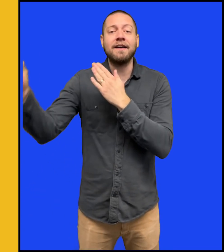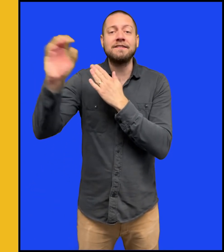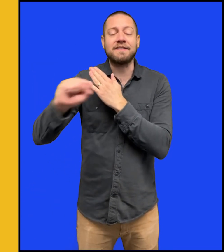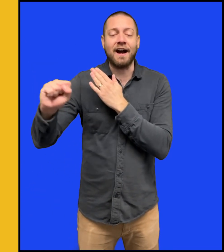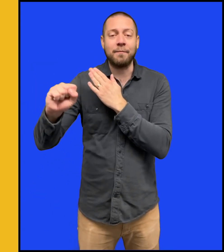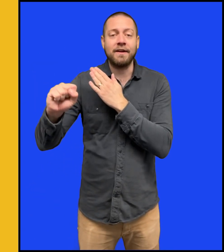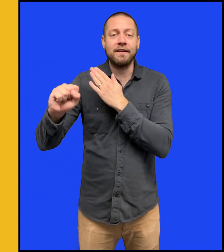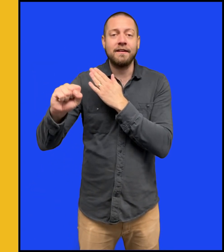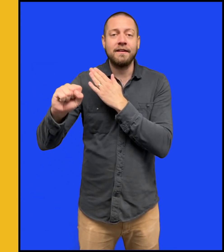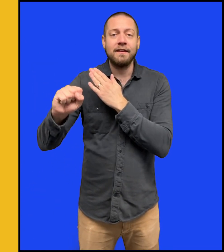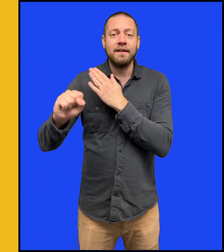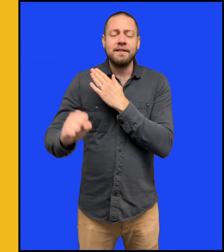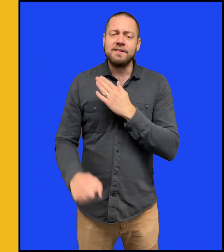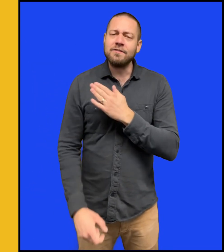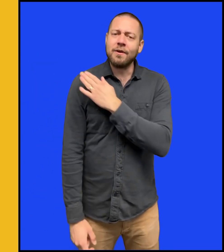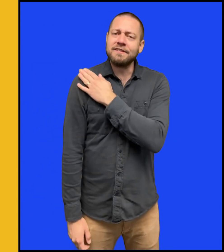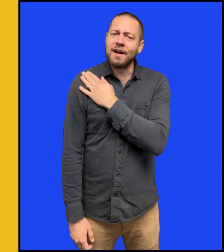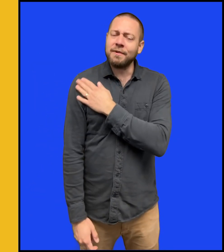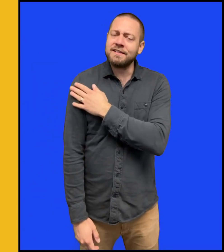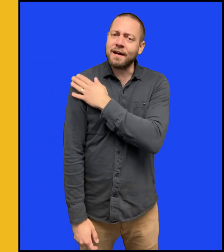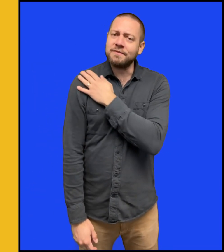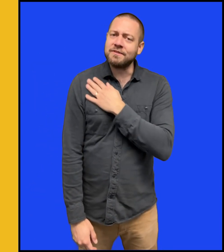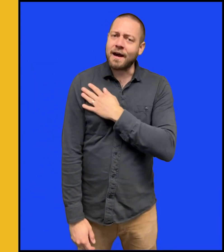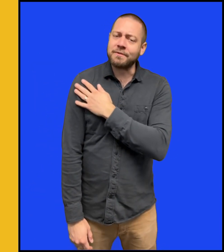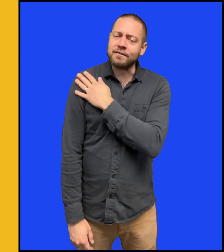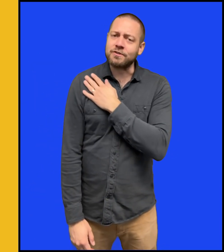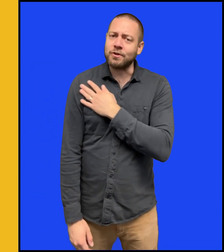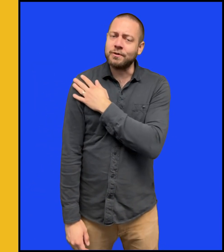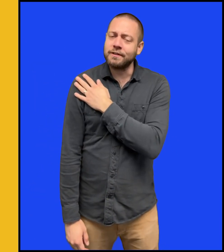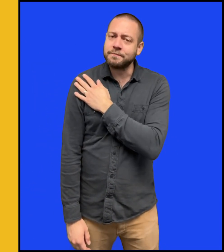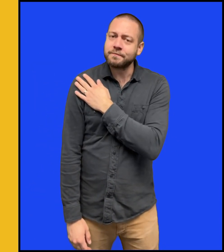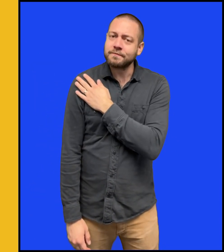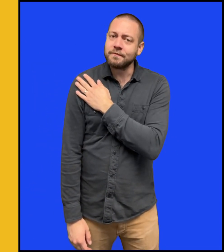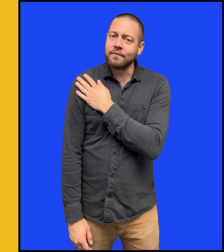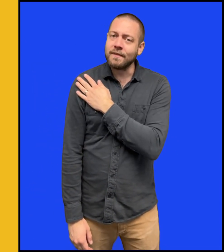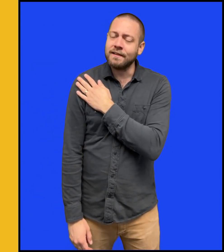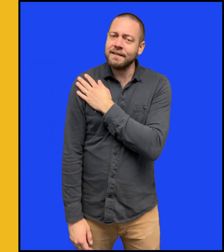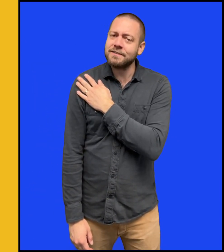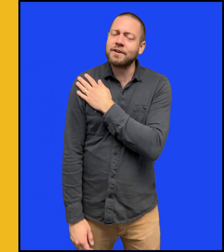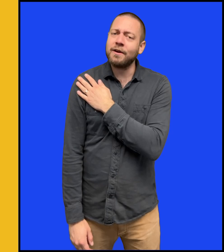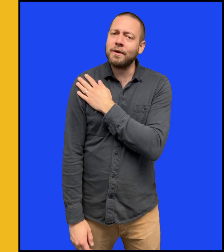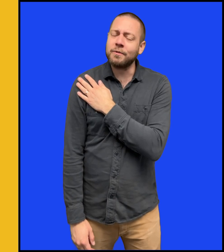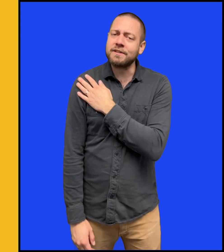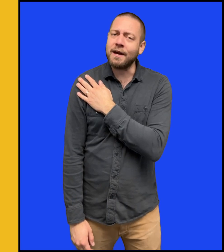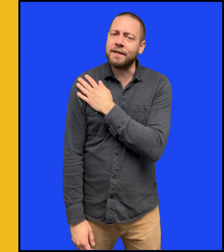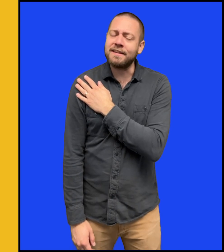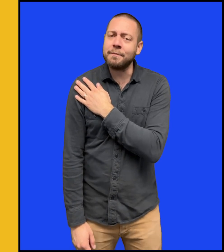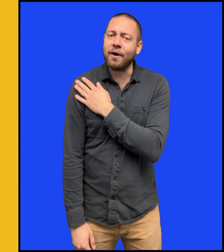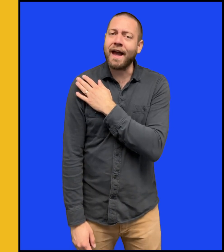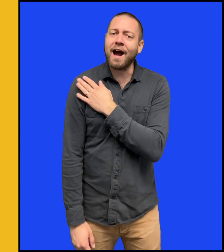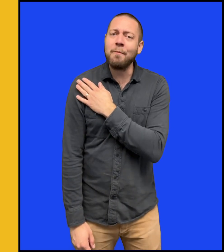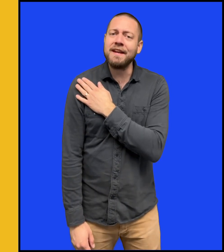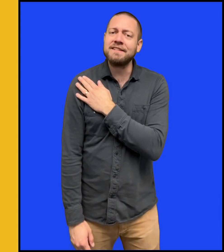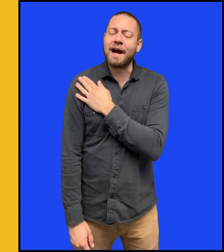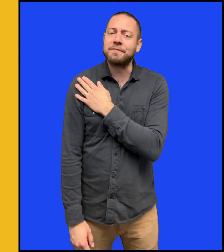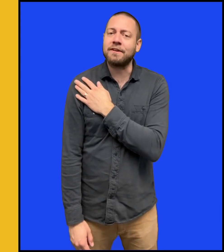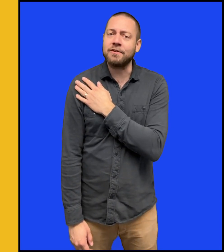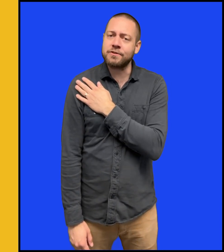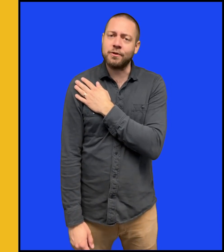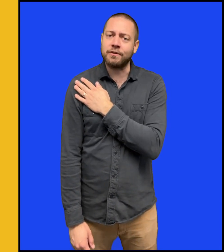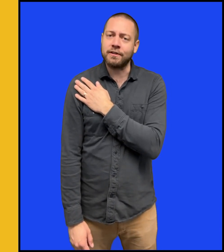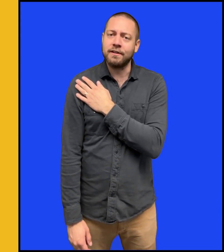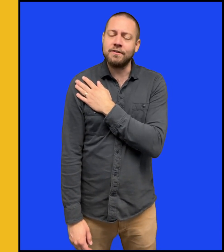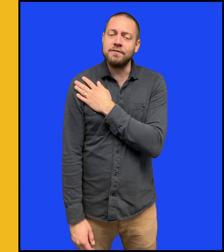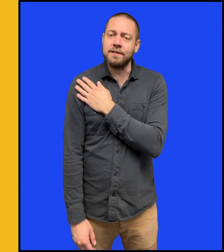Ta, and stop. Did you notice how many times you tapped on your shoulder? Let's try it one more time and think about how many taps